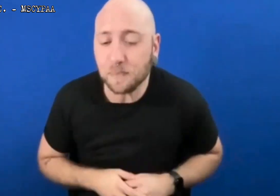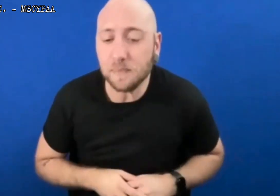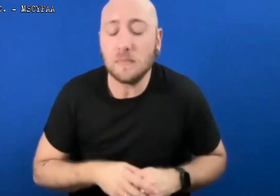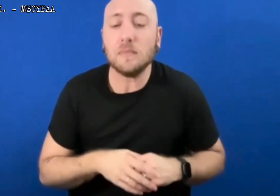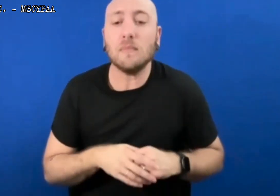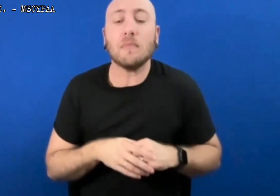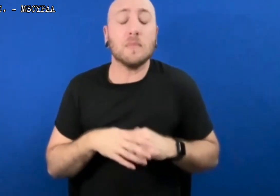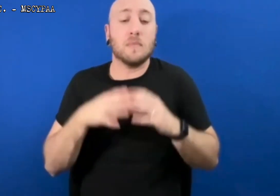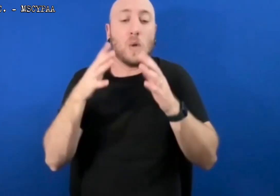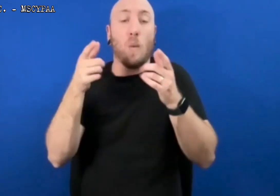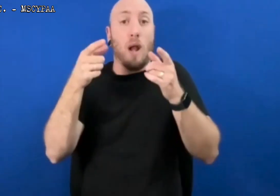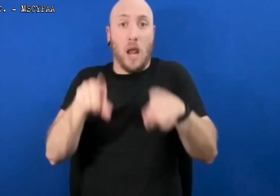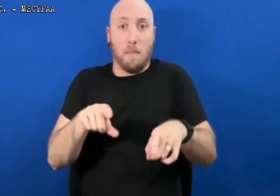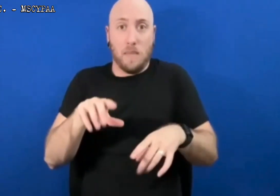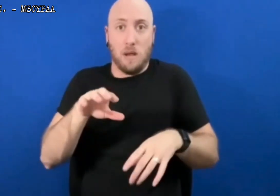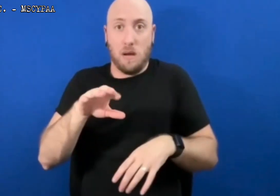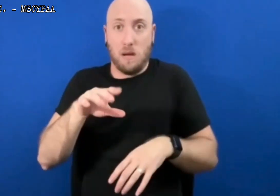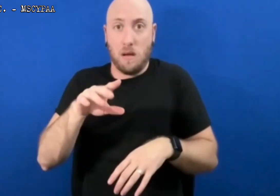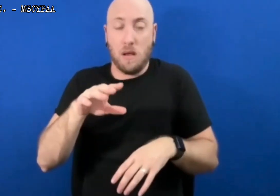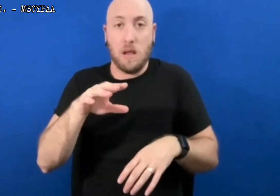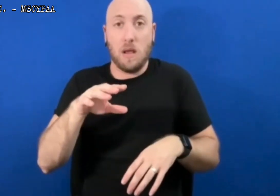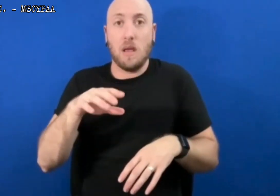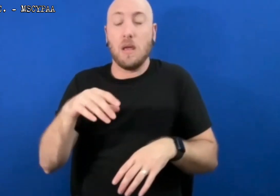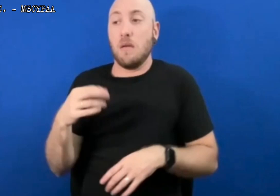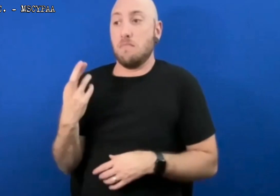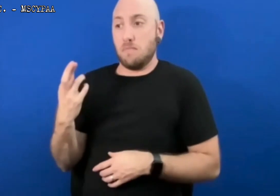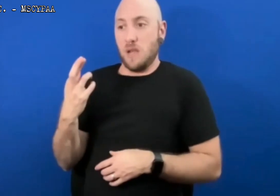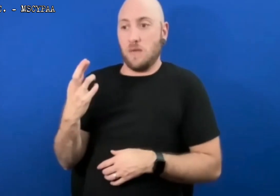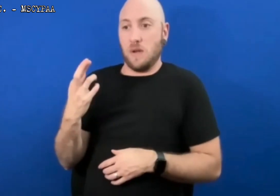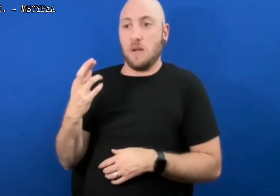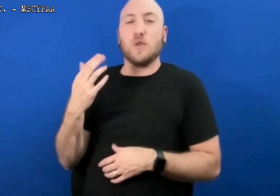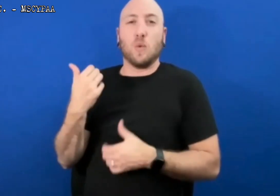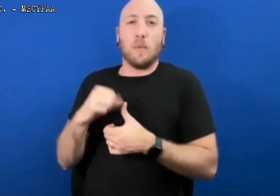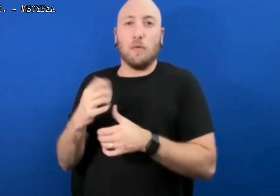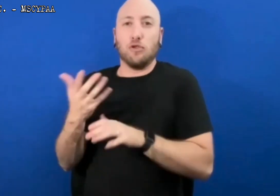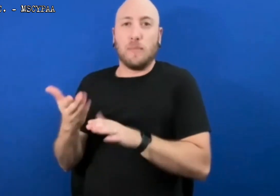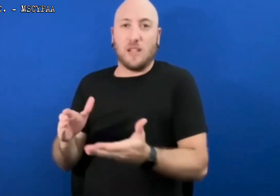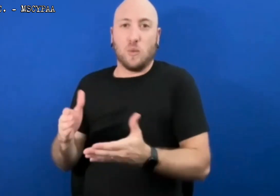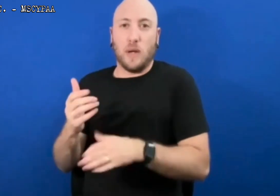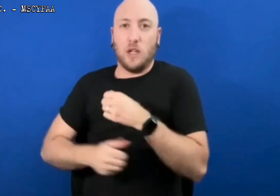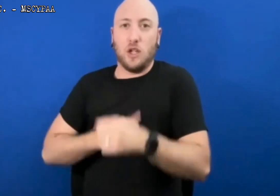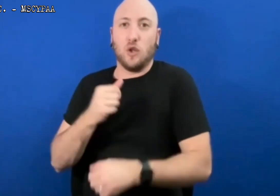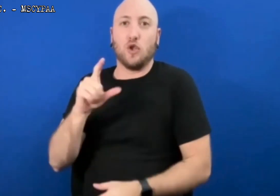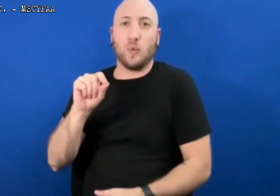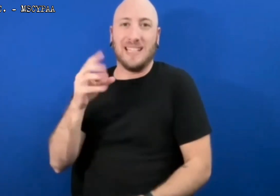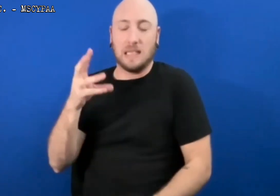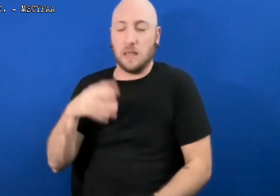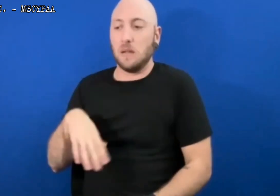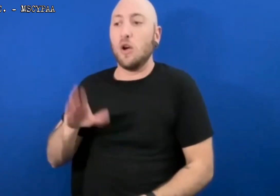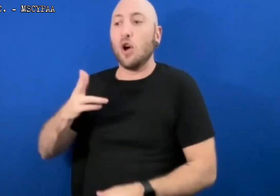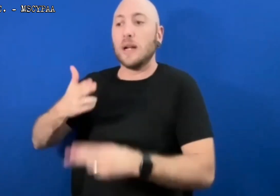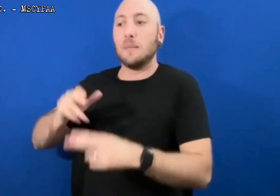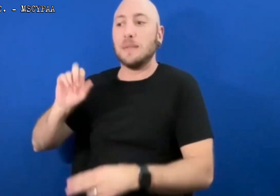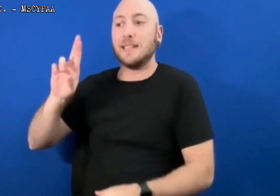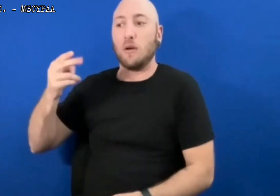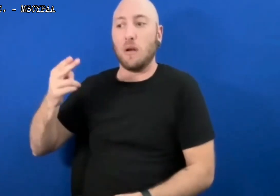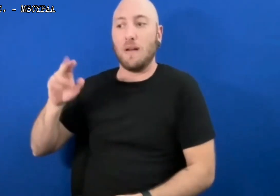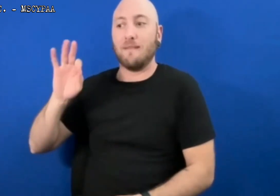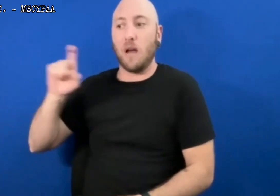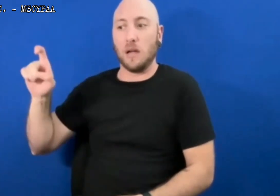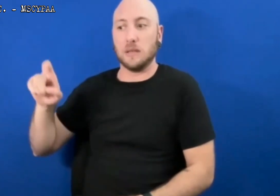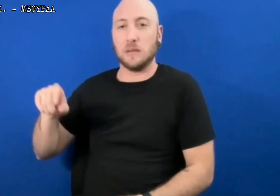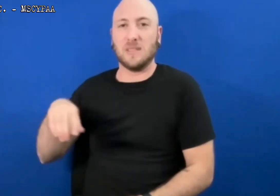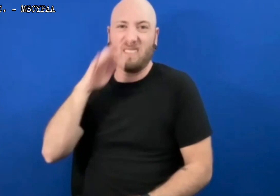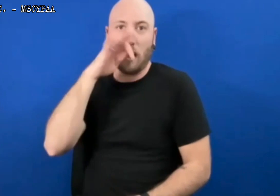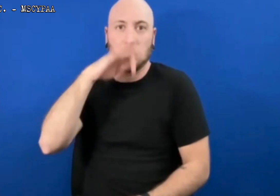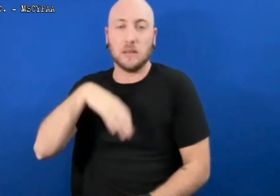I was my best friend who passed away in 2016, her name was Sarah Fox. So I've always kind of seen my like higher power as